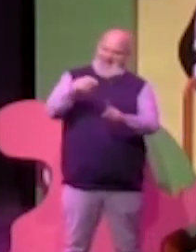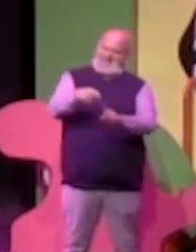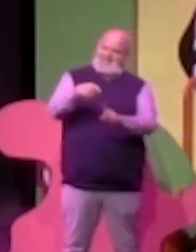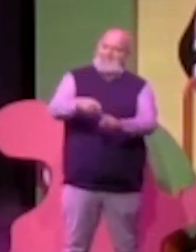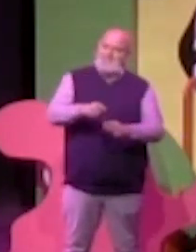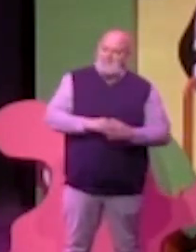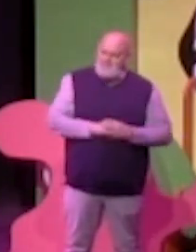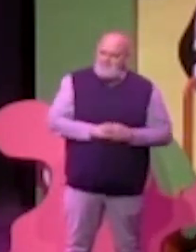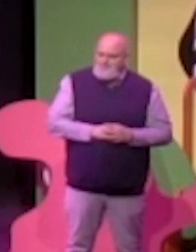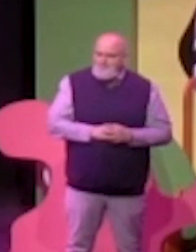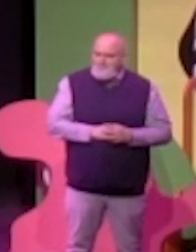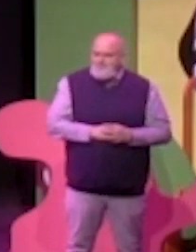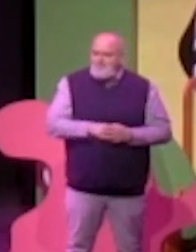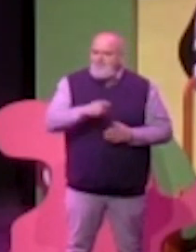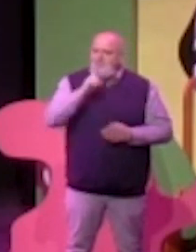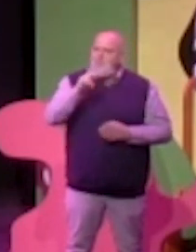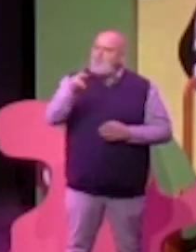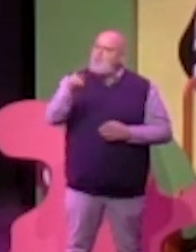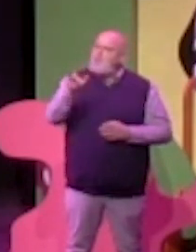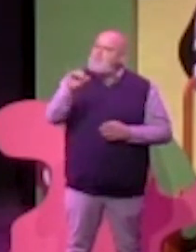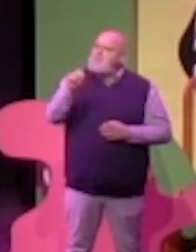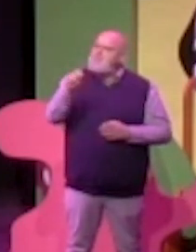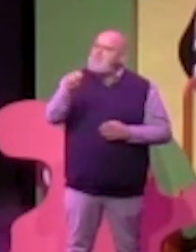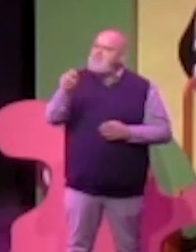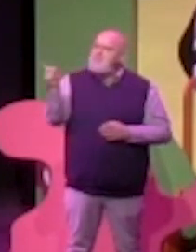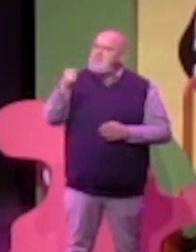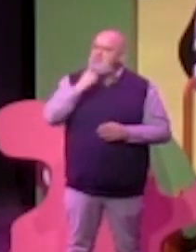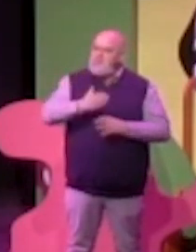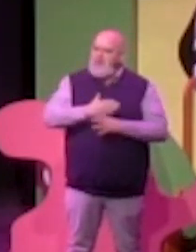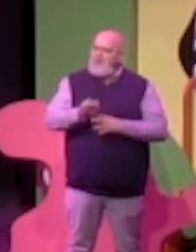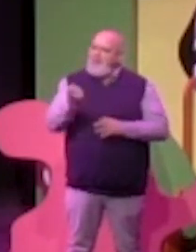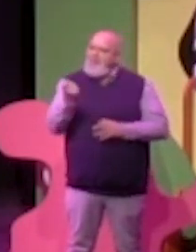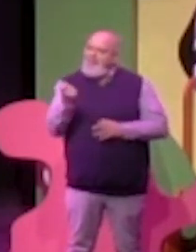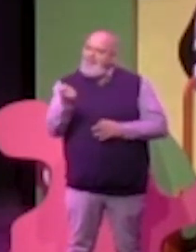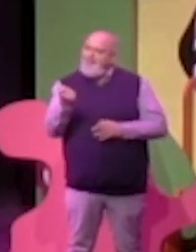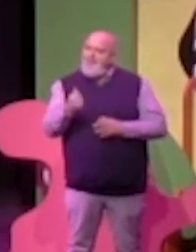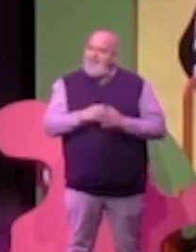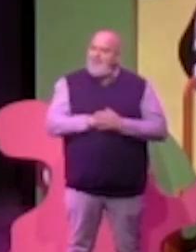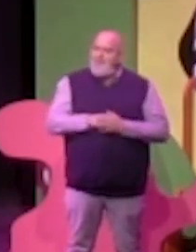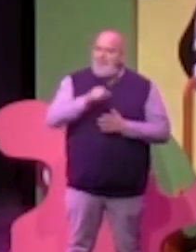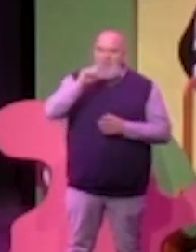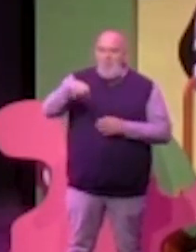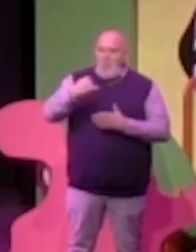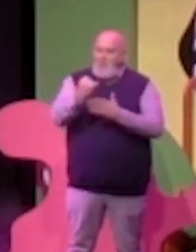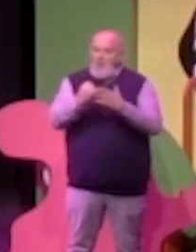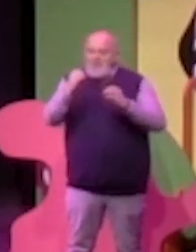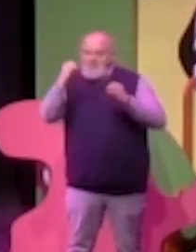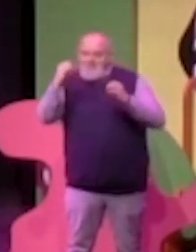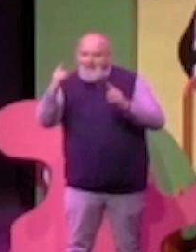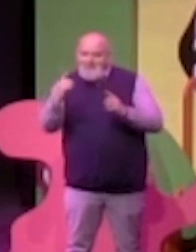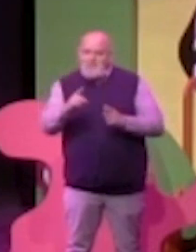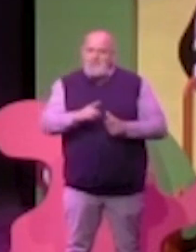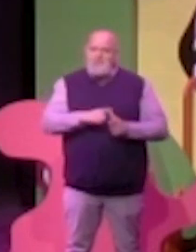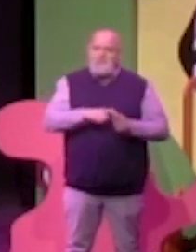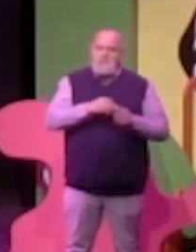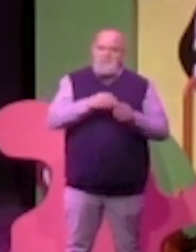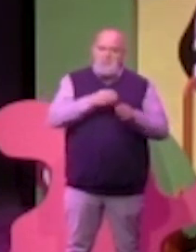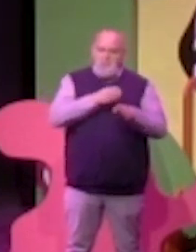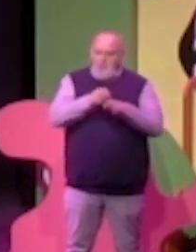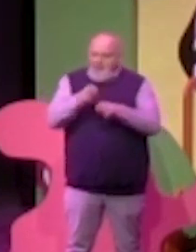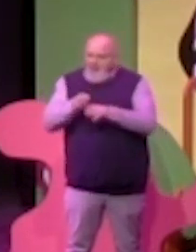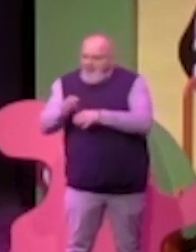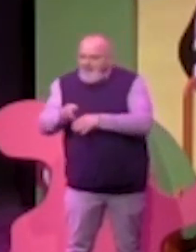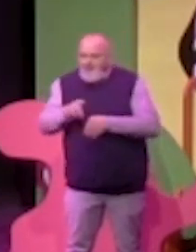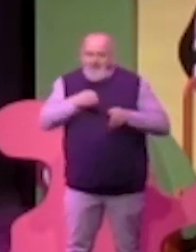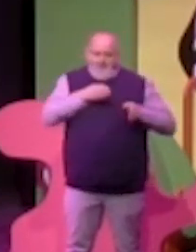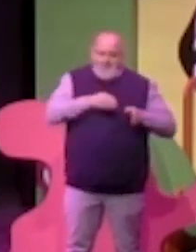love Kristin just to share a little bit, but it's lots of levers. It's not just arts education. It's not just career pathways. It's